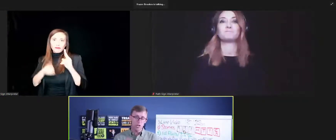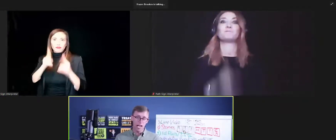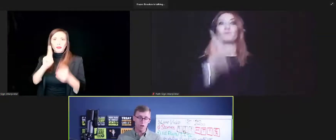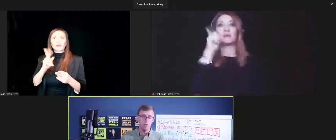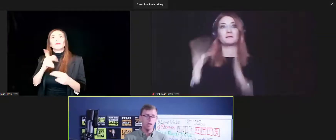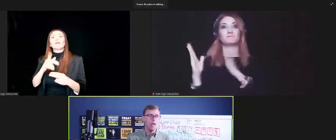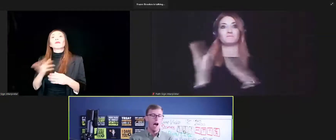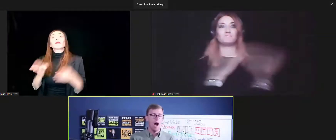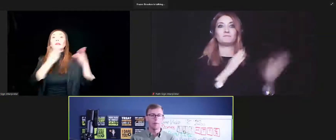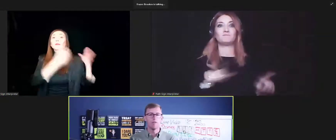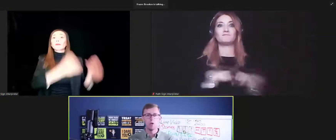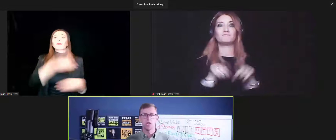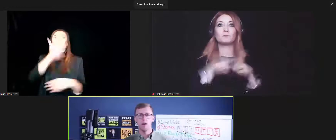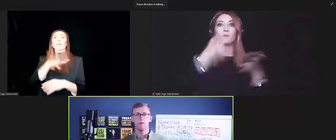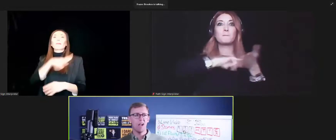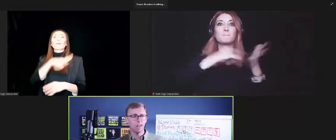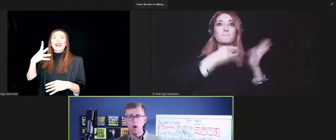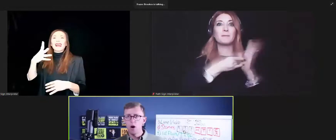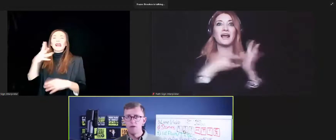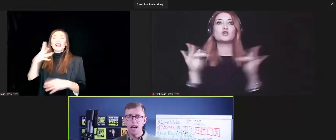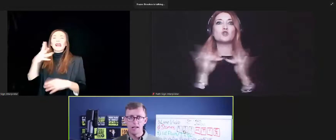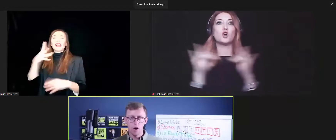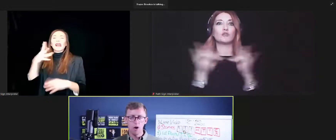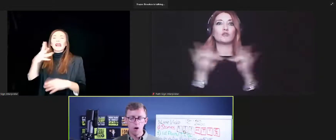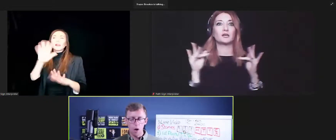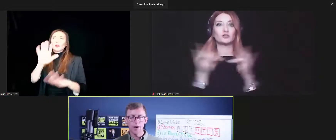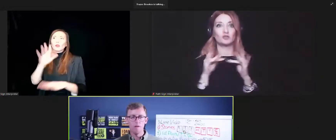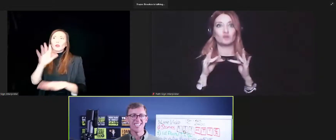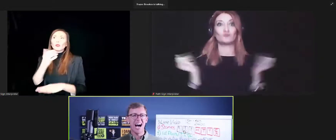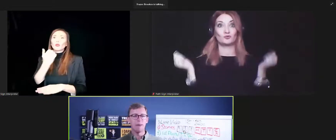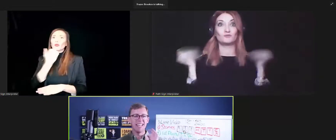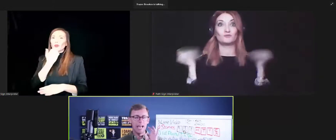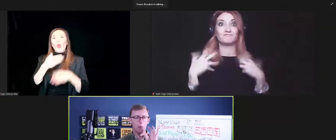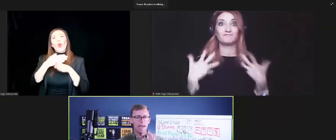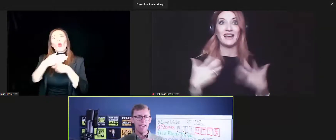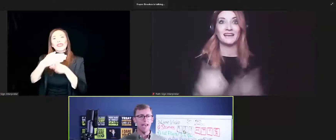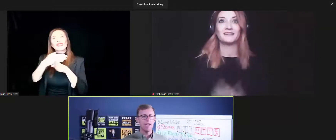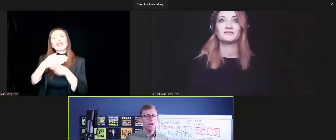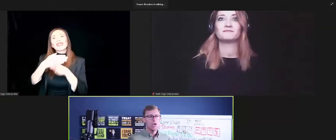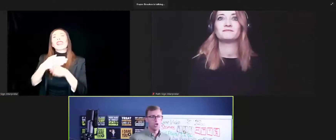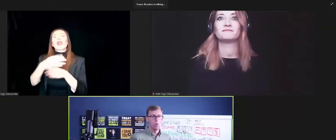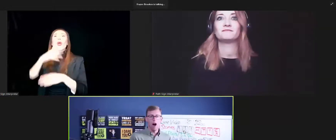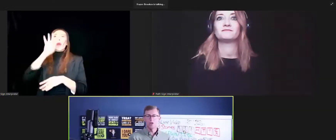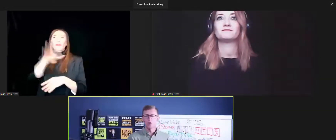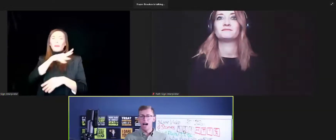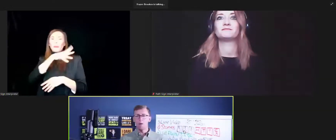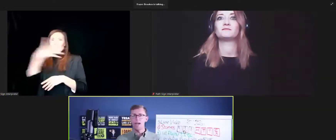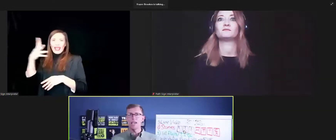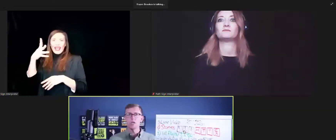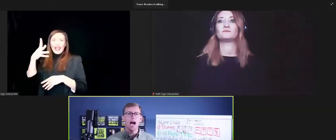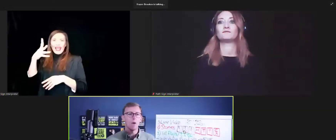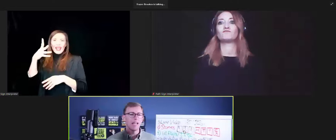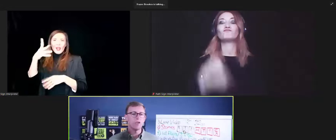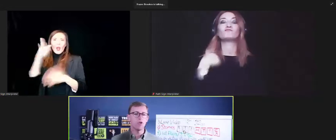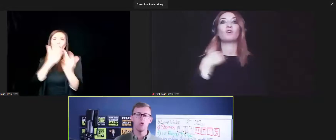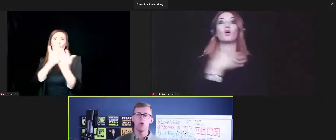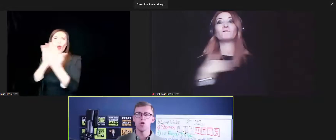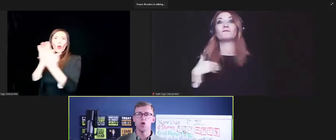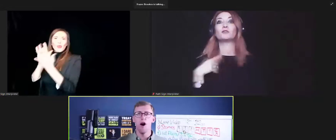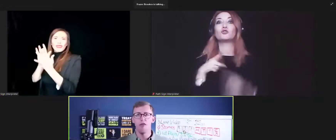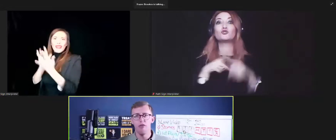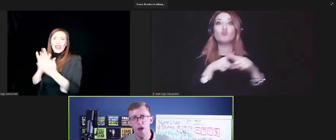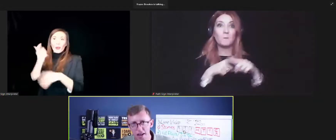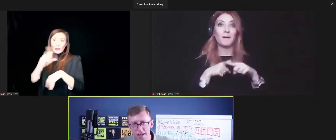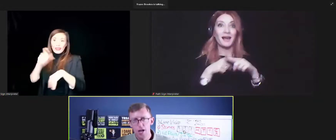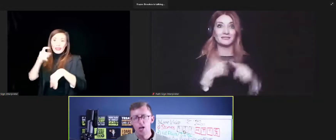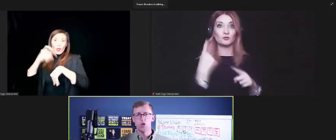last section, because I noticed I'm kind of going over time a little bit here. So what I'll do now is I will introduce you to